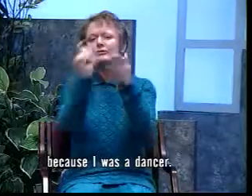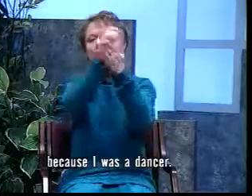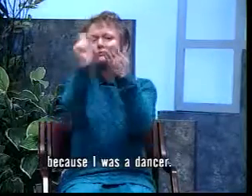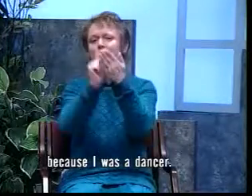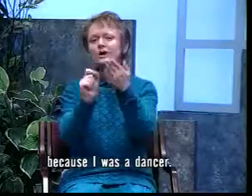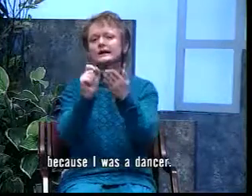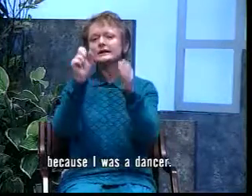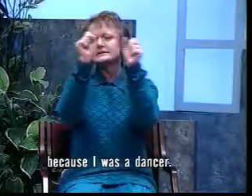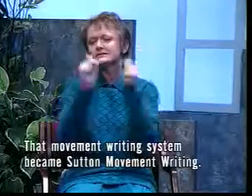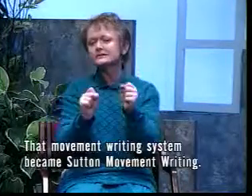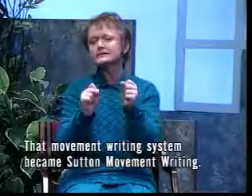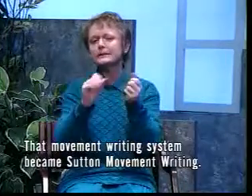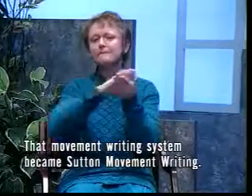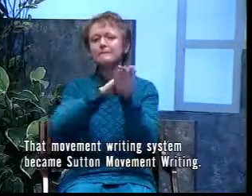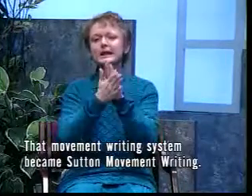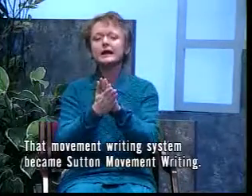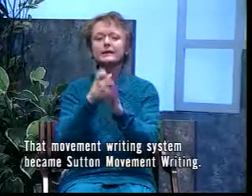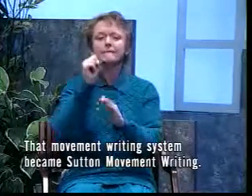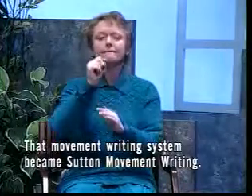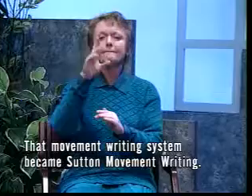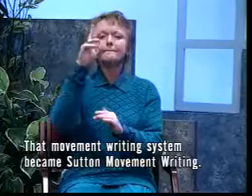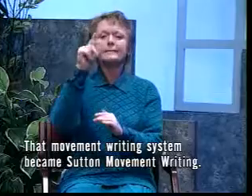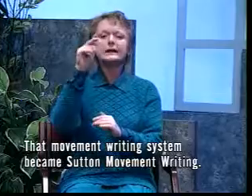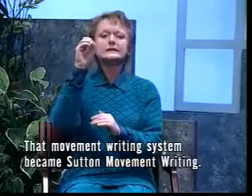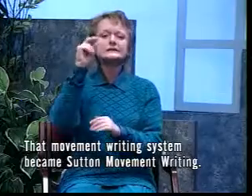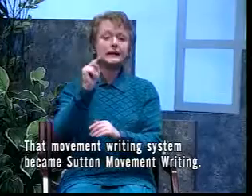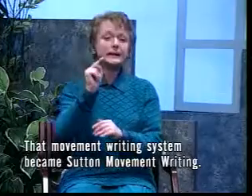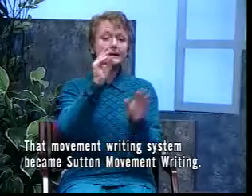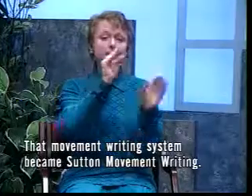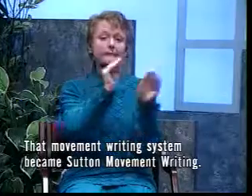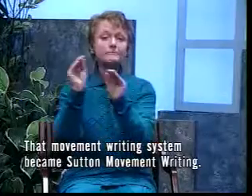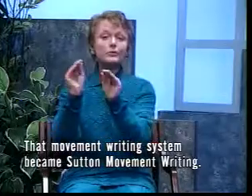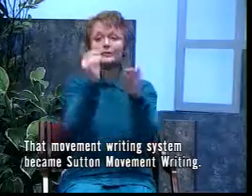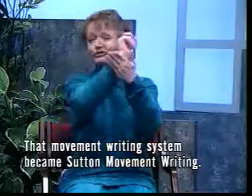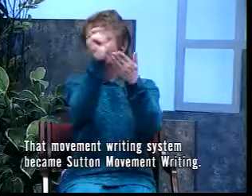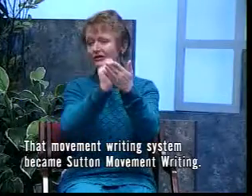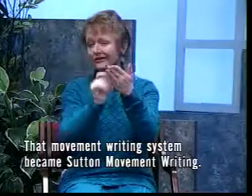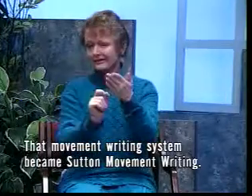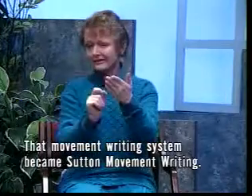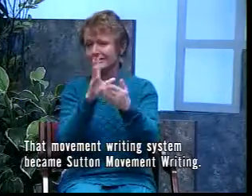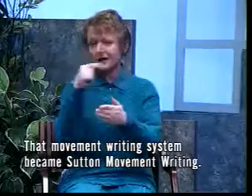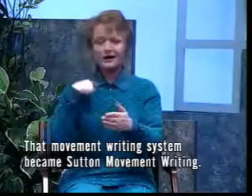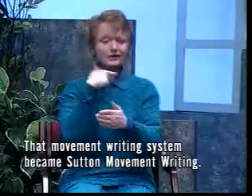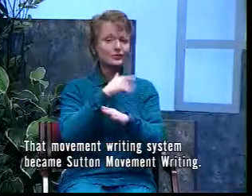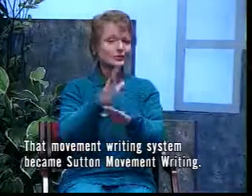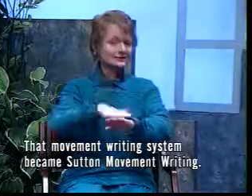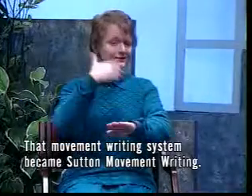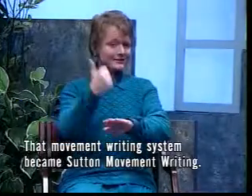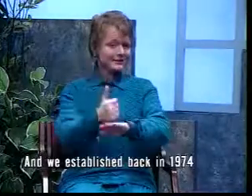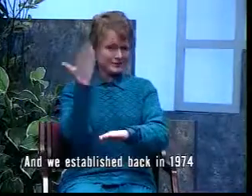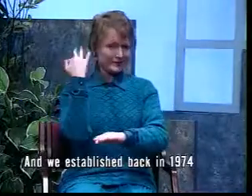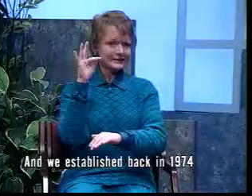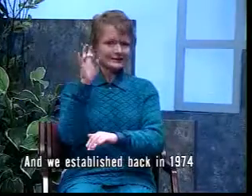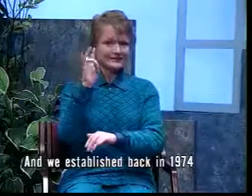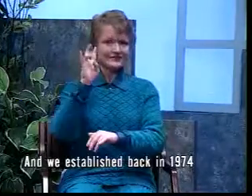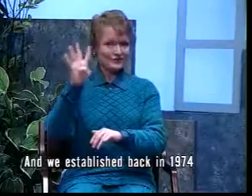dancer. And that movement writing system became Sutton Movement Writing. And we established back